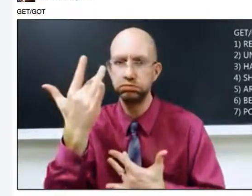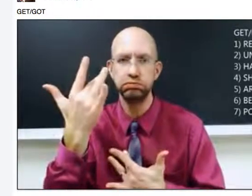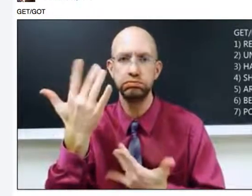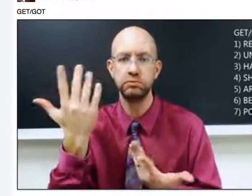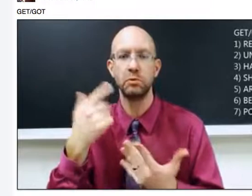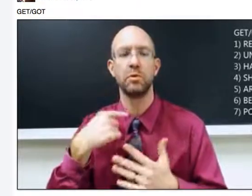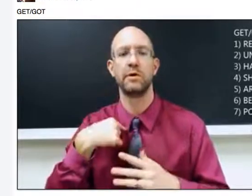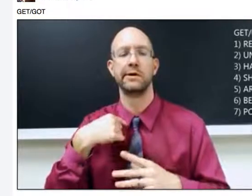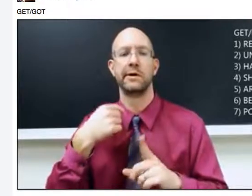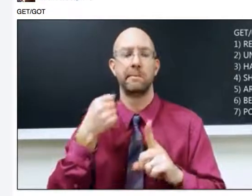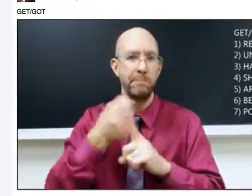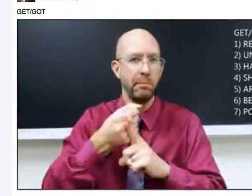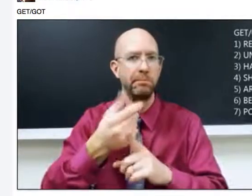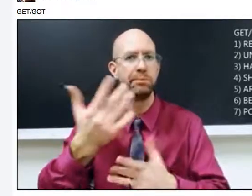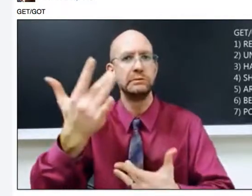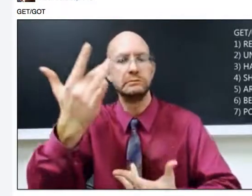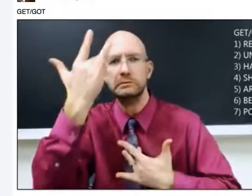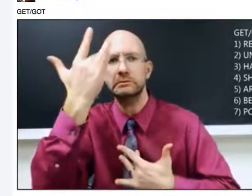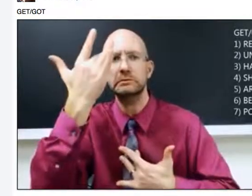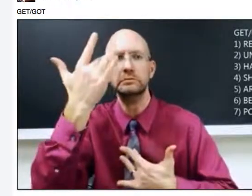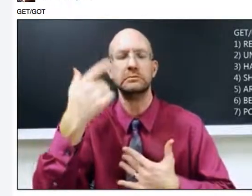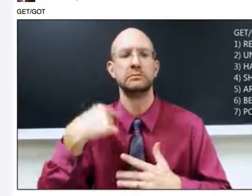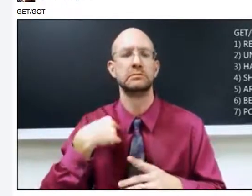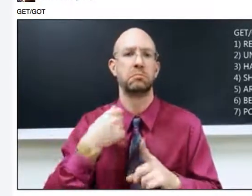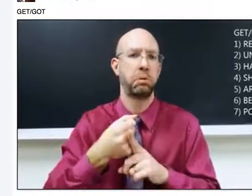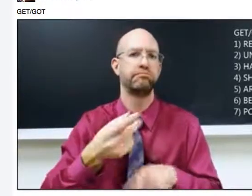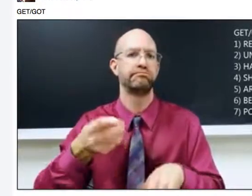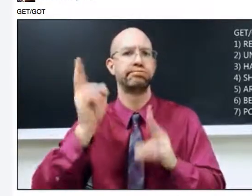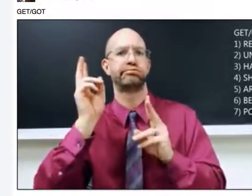pow shows that it just happened all of a sudden.